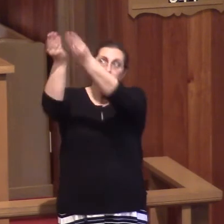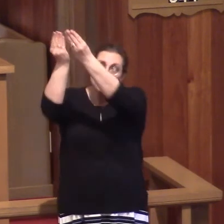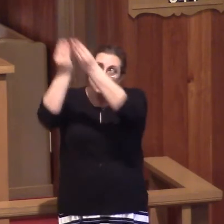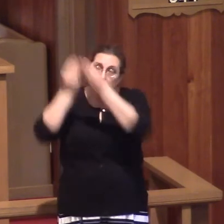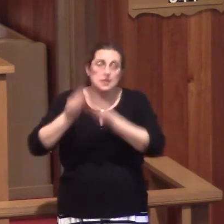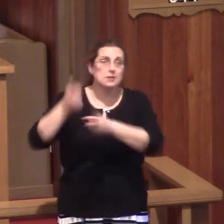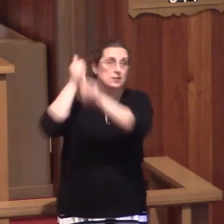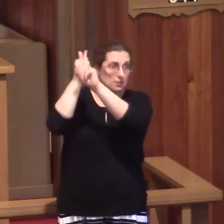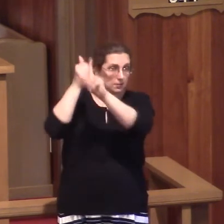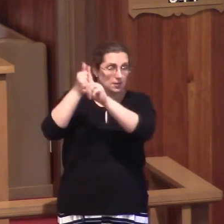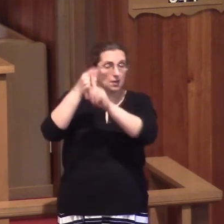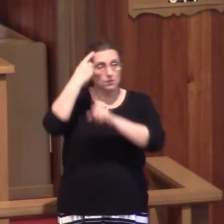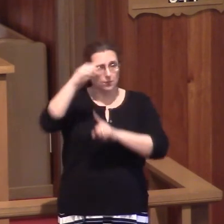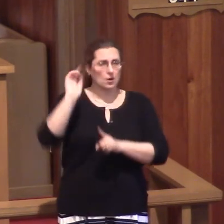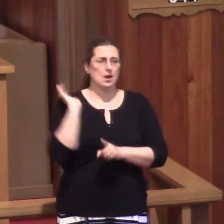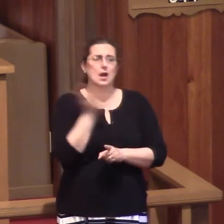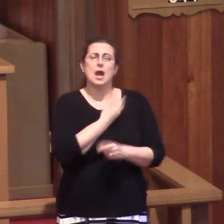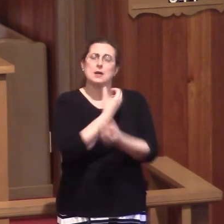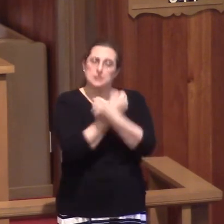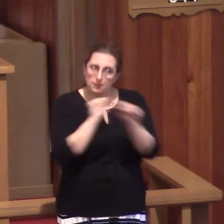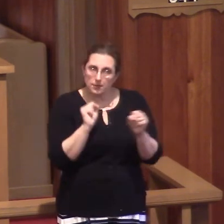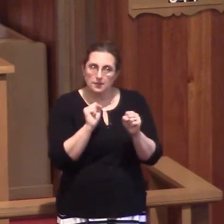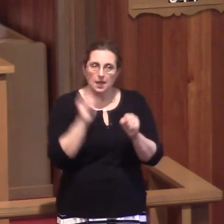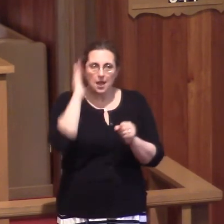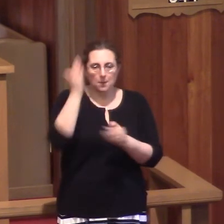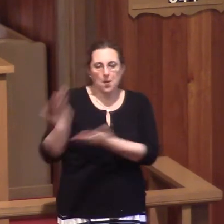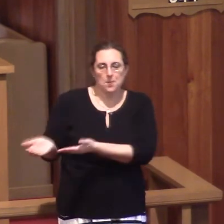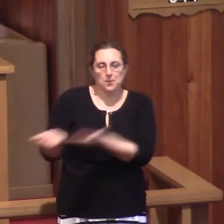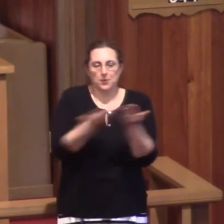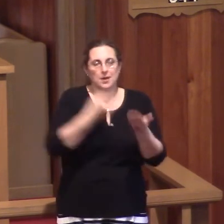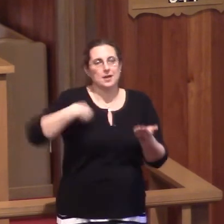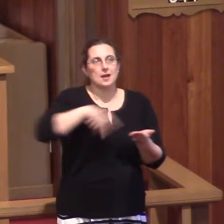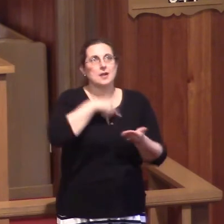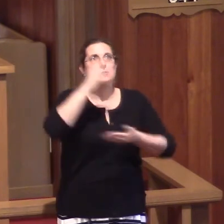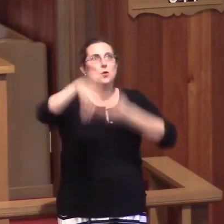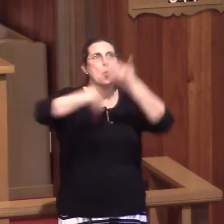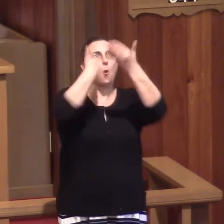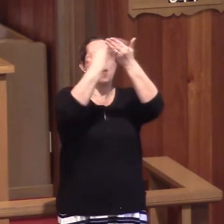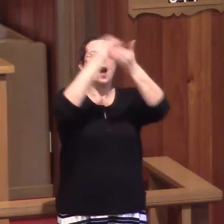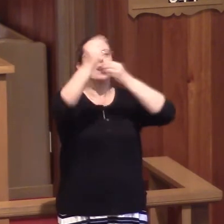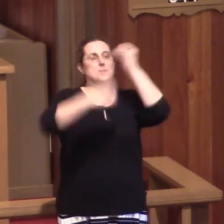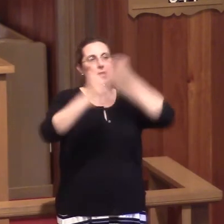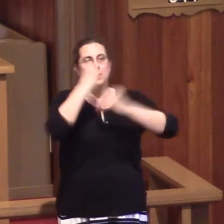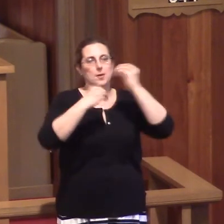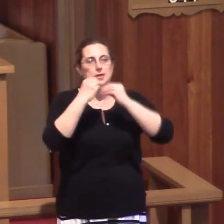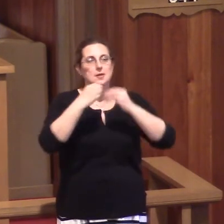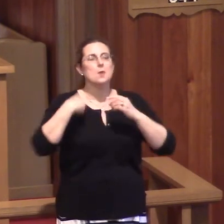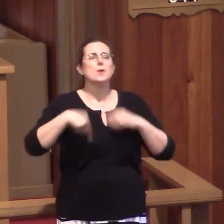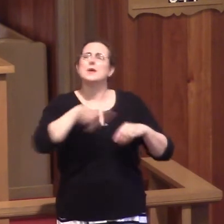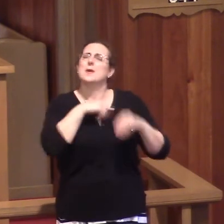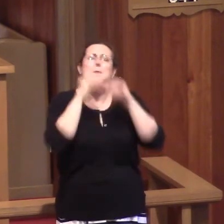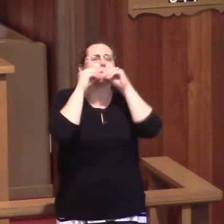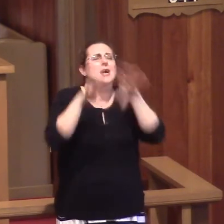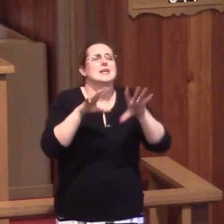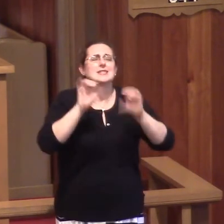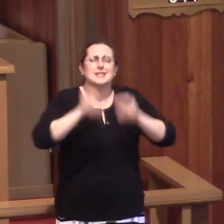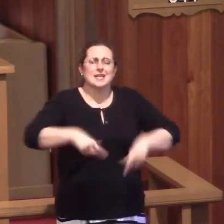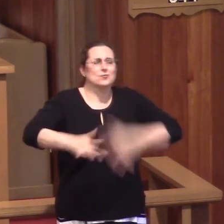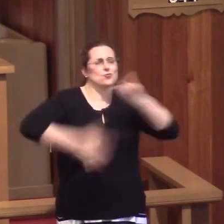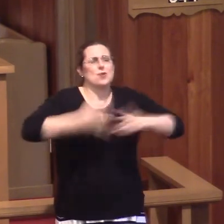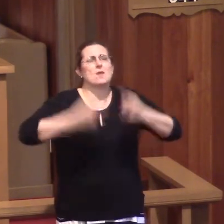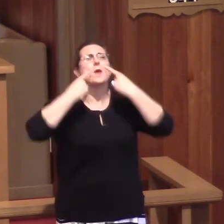For our salvation And He will bring us To the banquet. We are blessed And we are able To joyfully proclaim